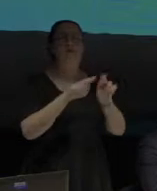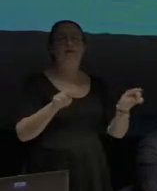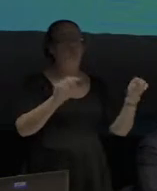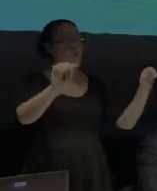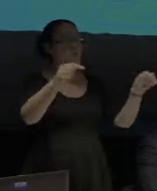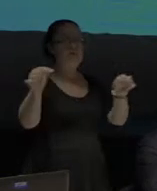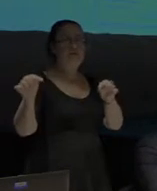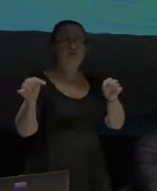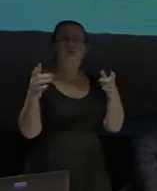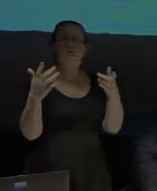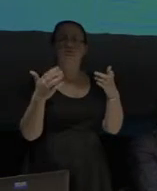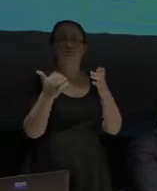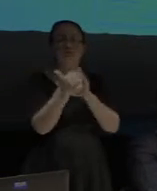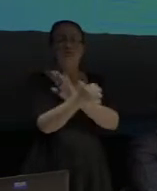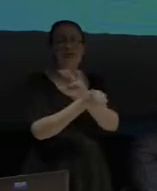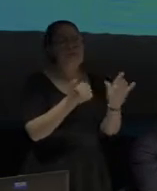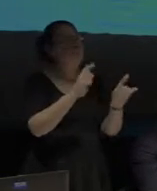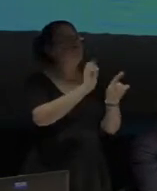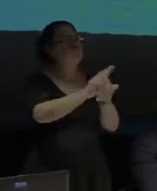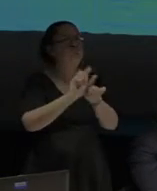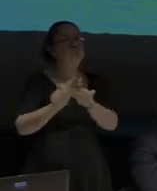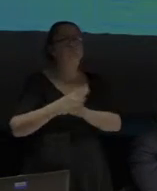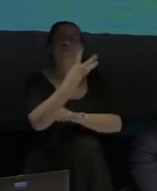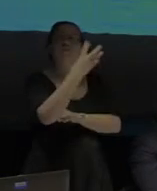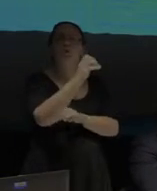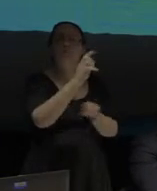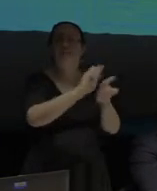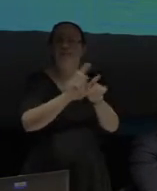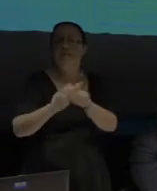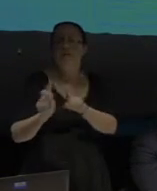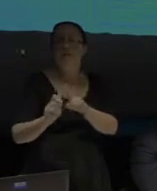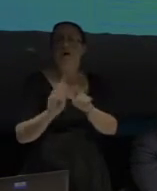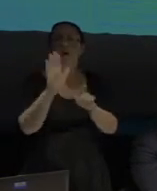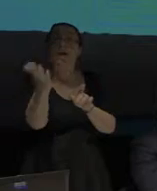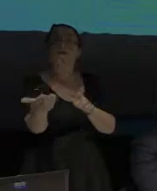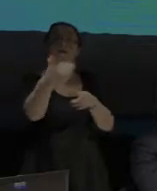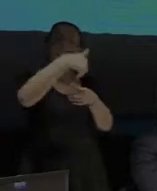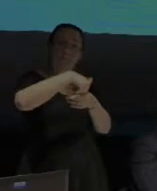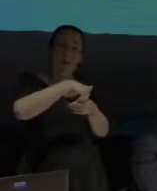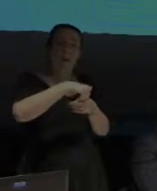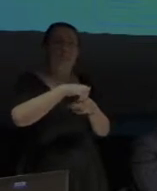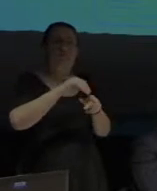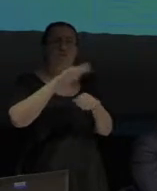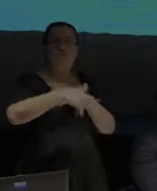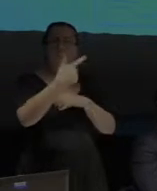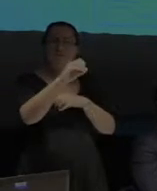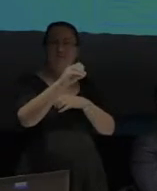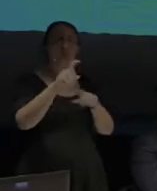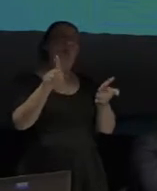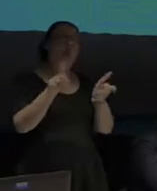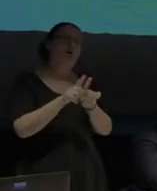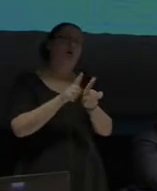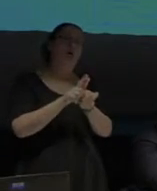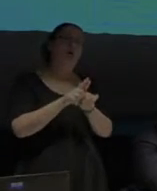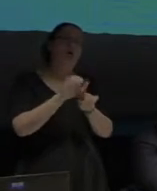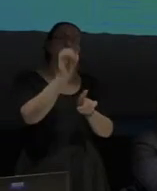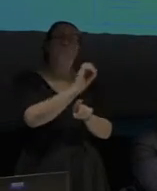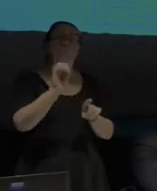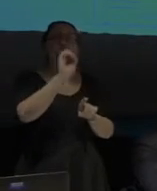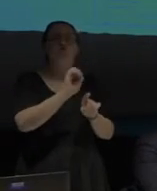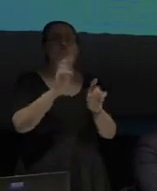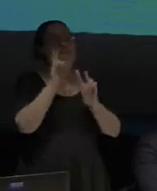40+ skills areas, and there are 70 member nations. It's a bit like Eurovision Song Contest for skills, but actually